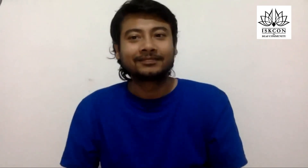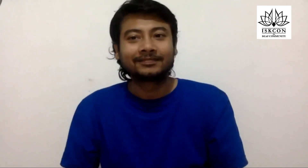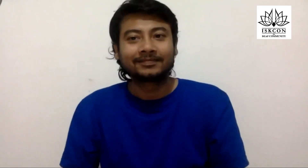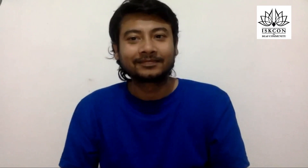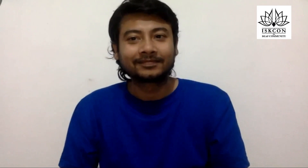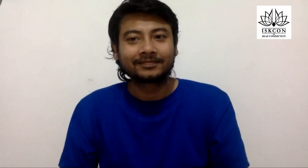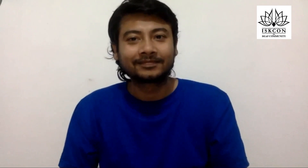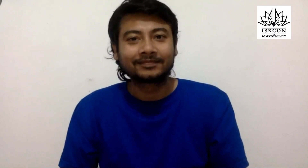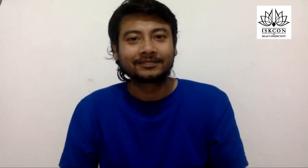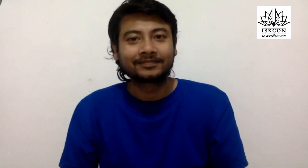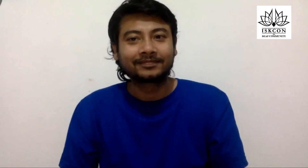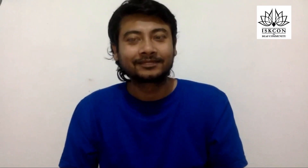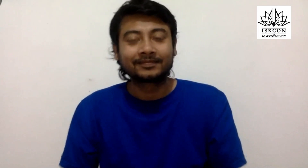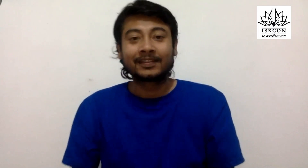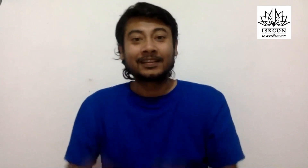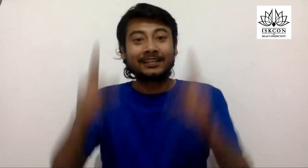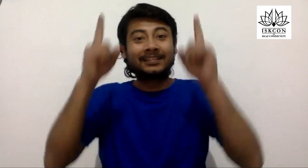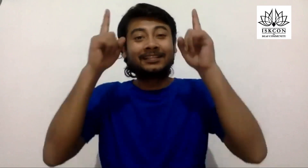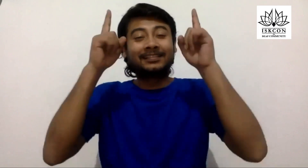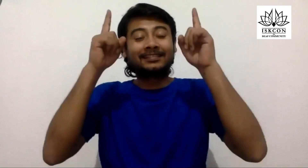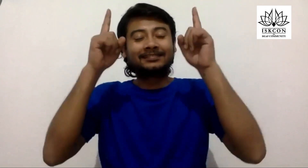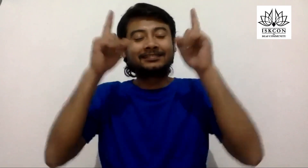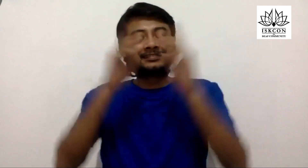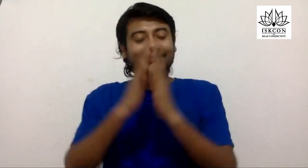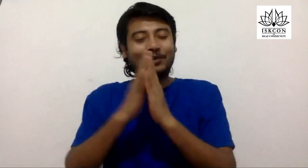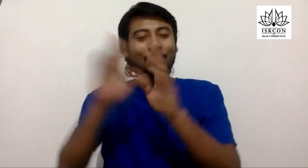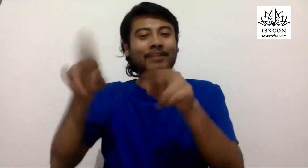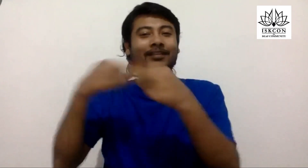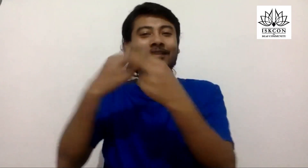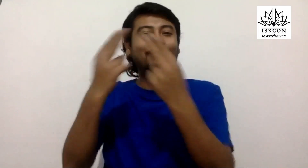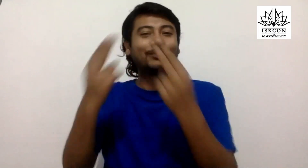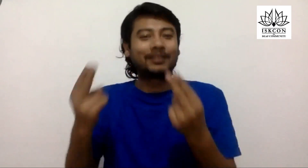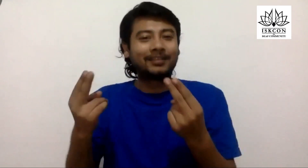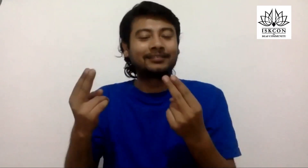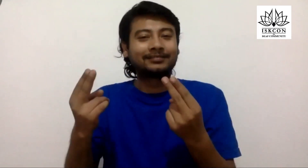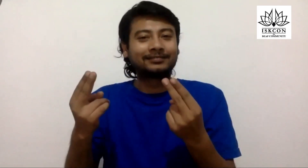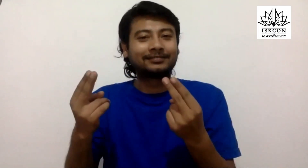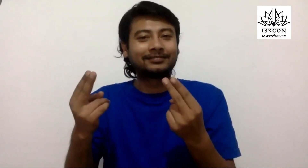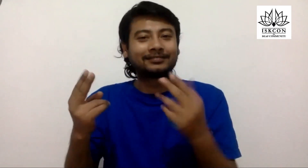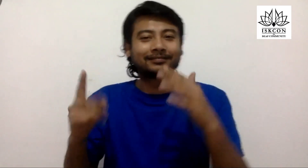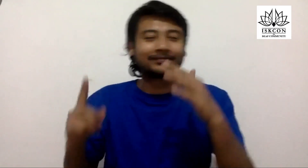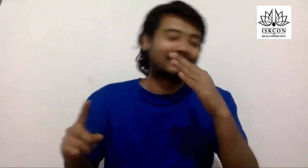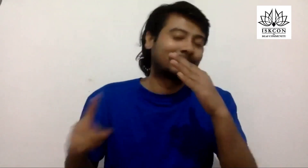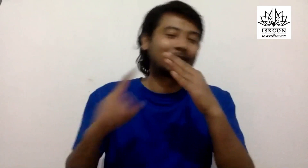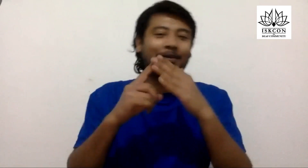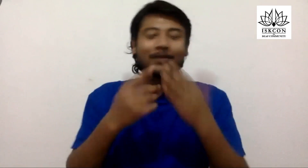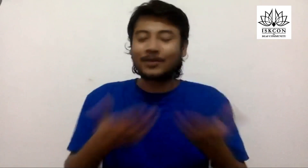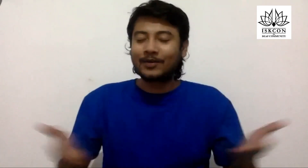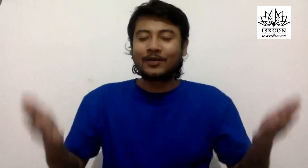To that Supreme Lord Damodar, I offer my humble obeisances. I offer my respects.